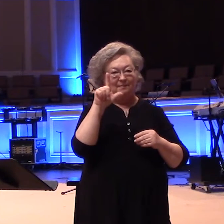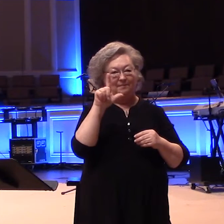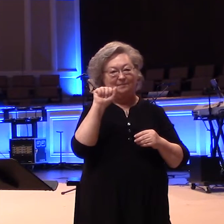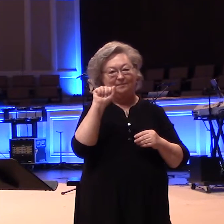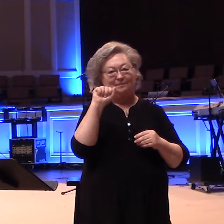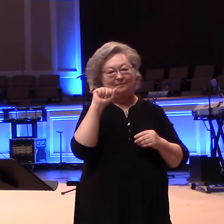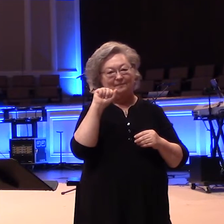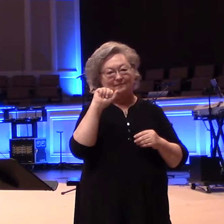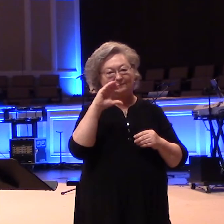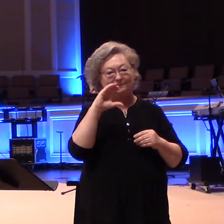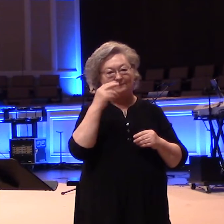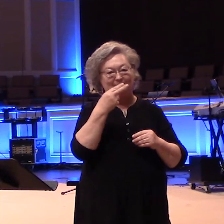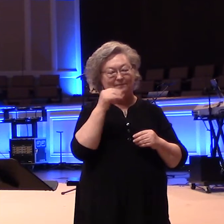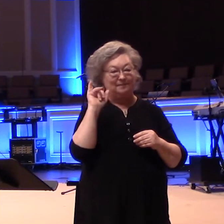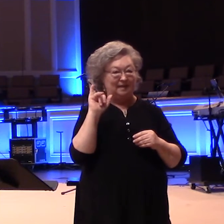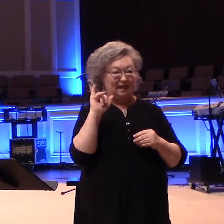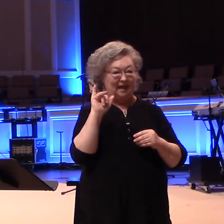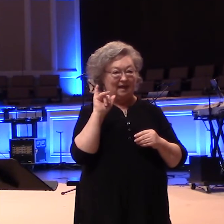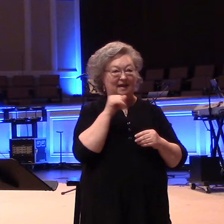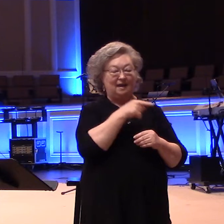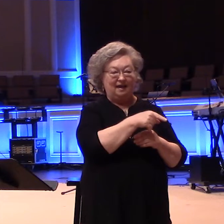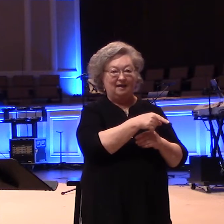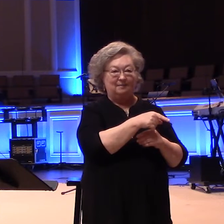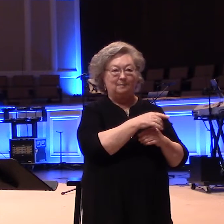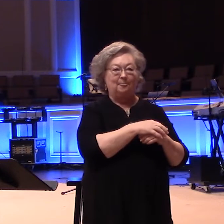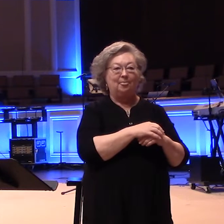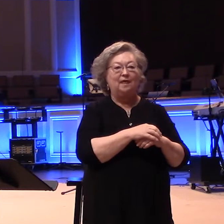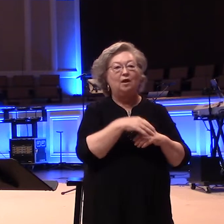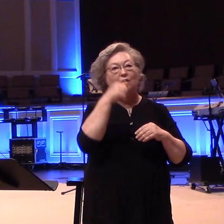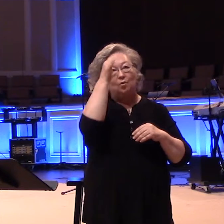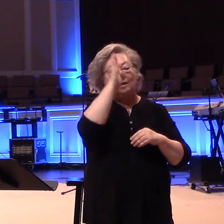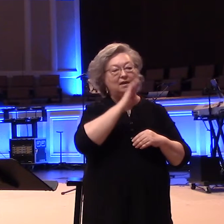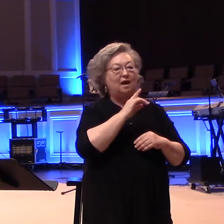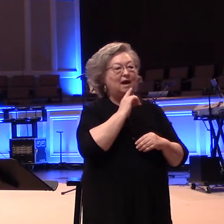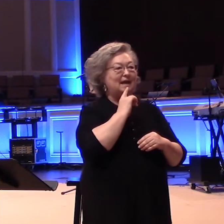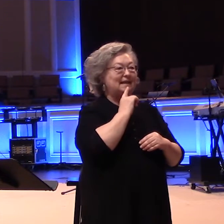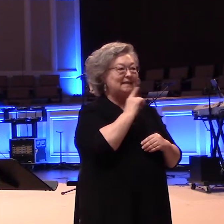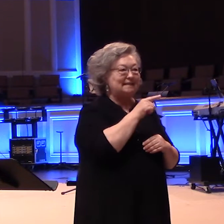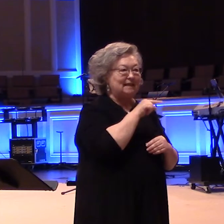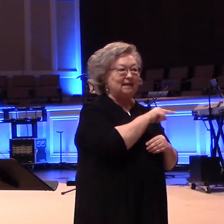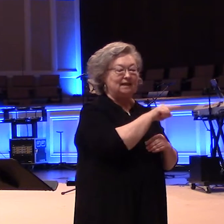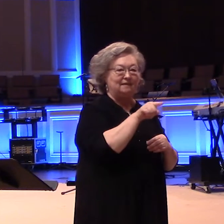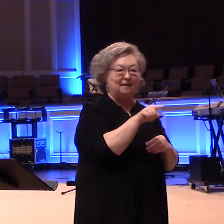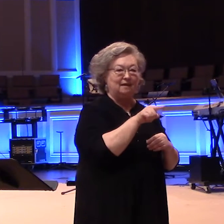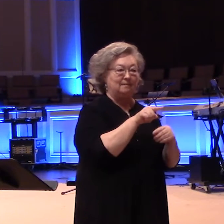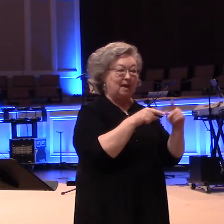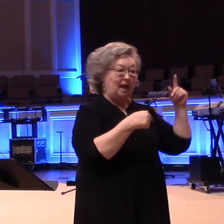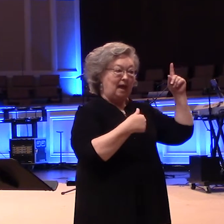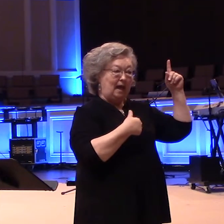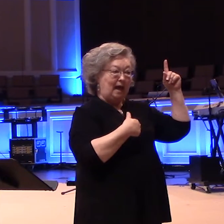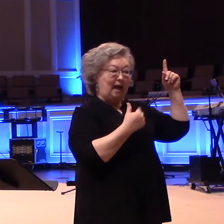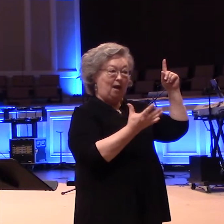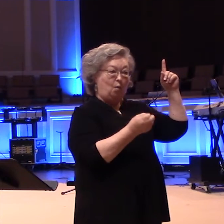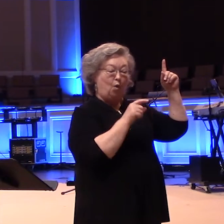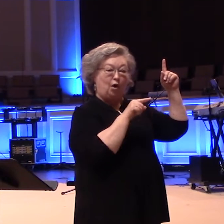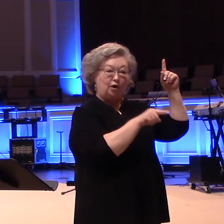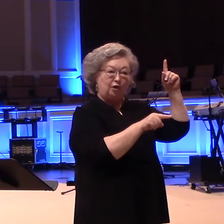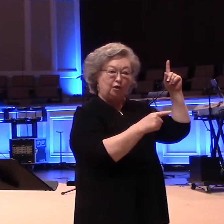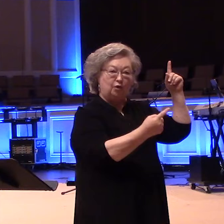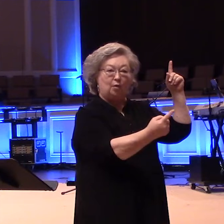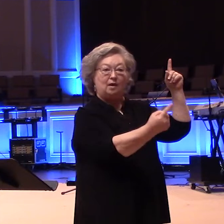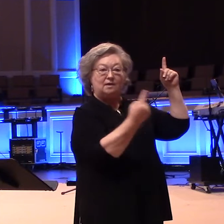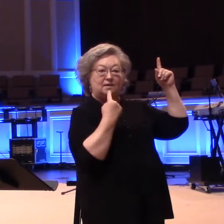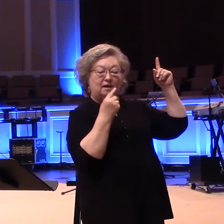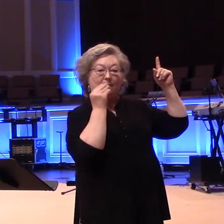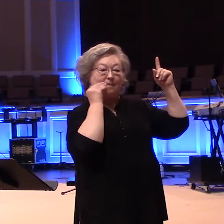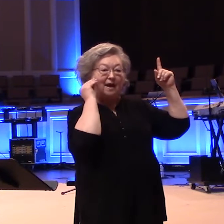Lord says, return to me, come home to me. I want you to come home. Where the people of God find themselves in the book of Malachi,